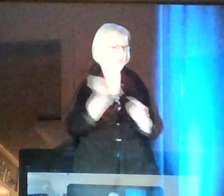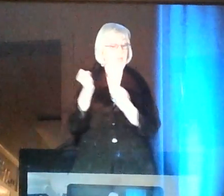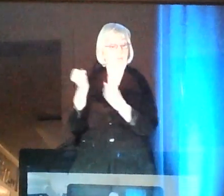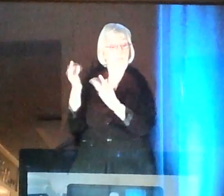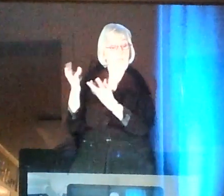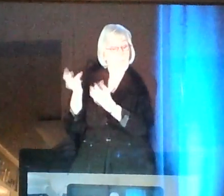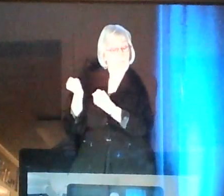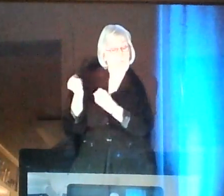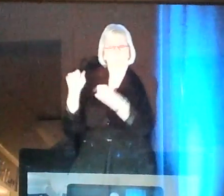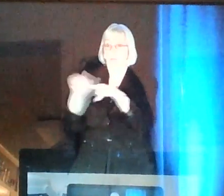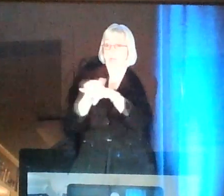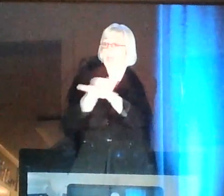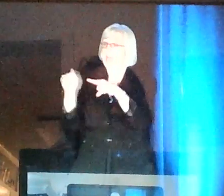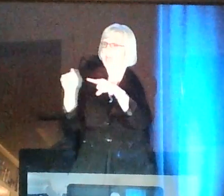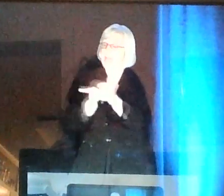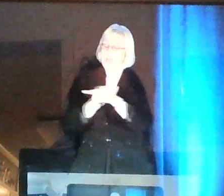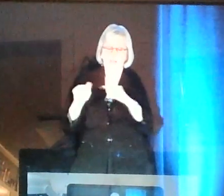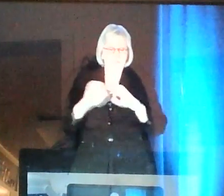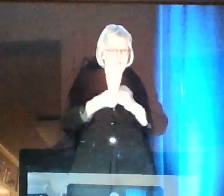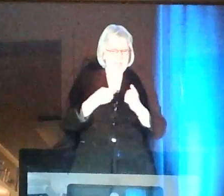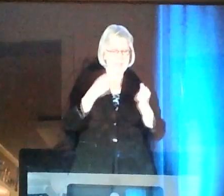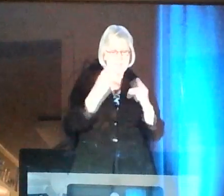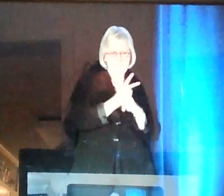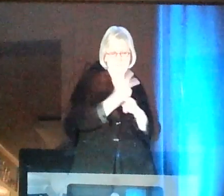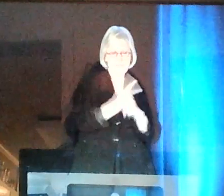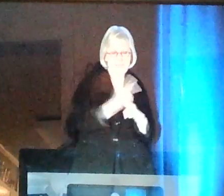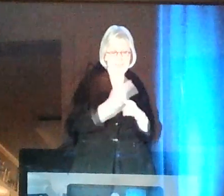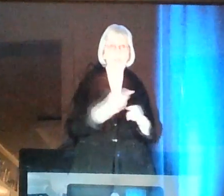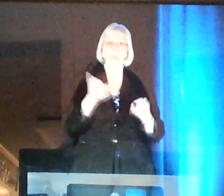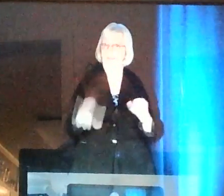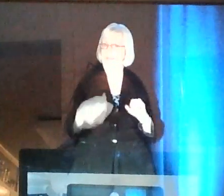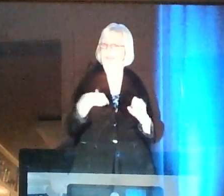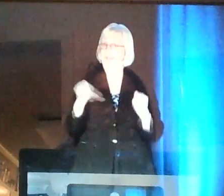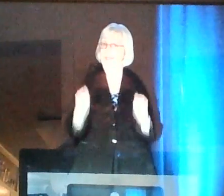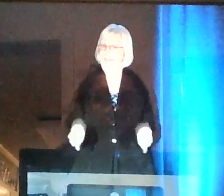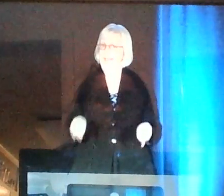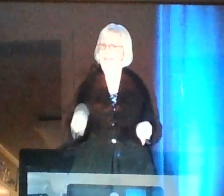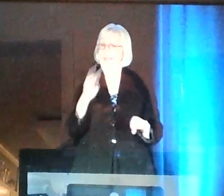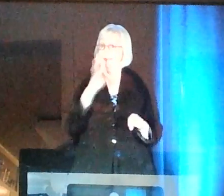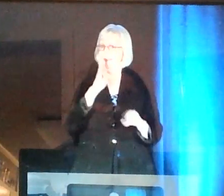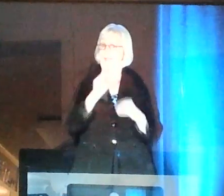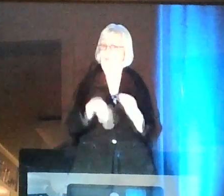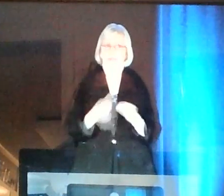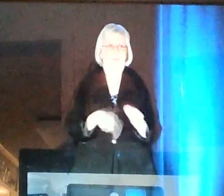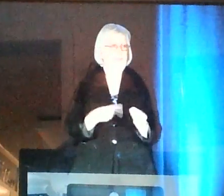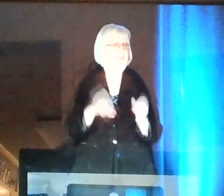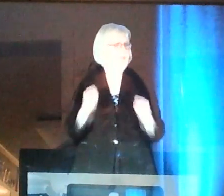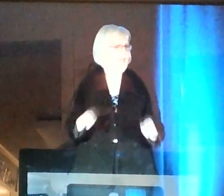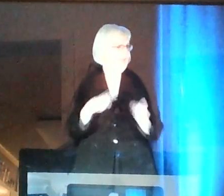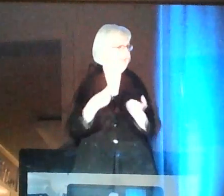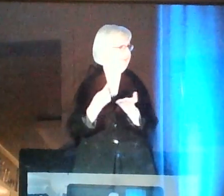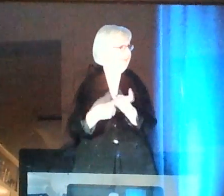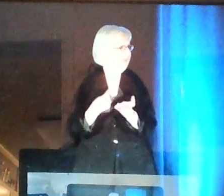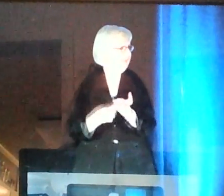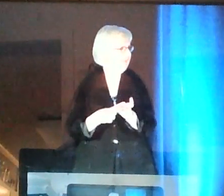But understand, transliterating, taking from a paper to sign, while you're trying to figure out that, you can talk about